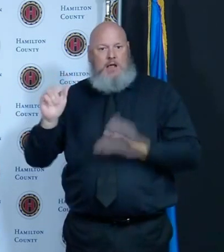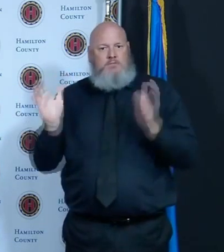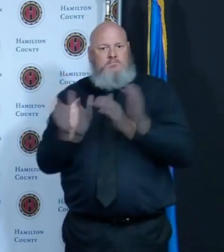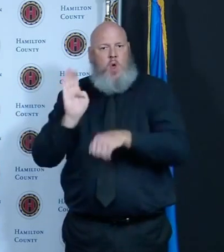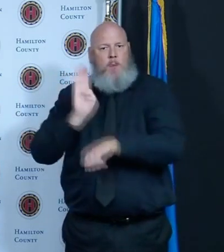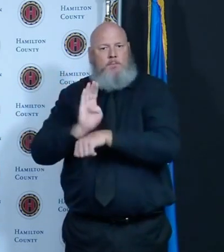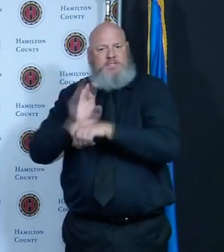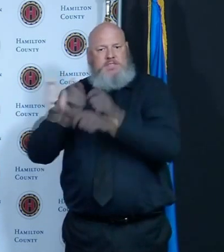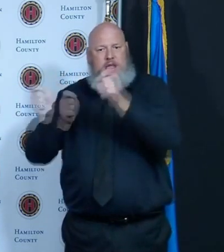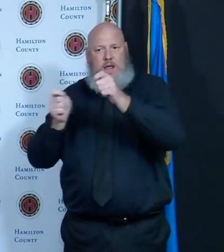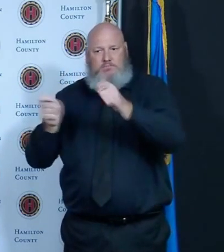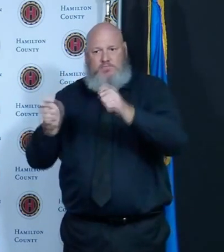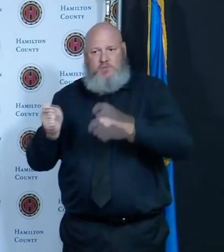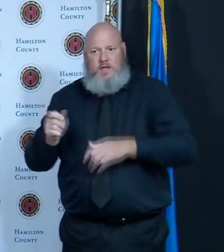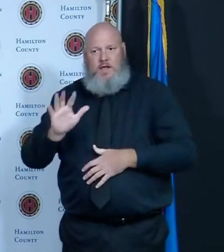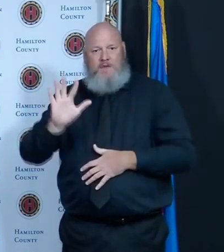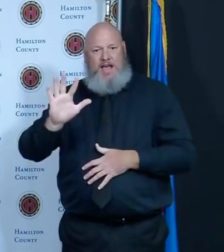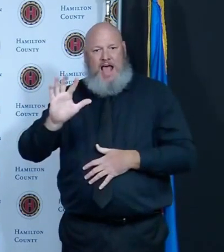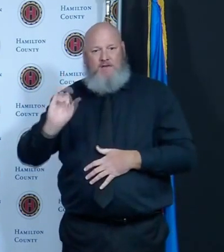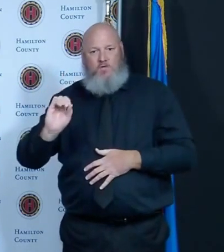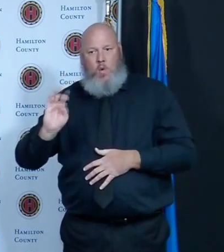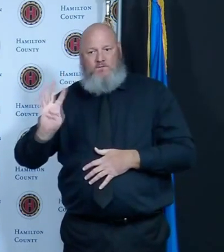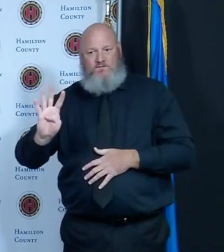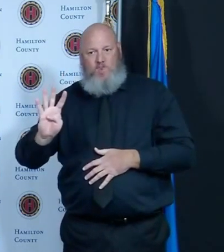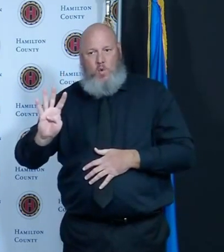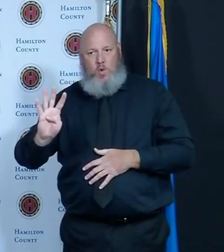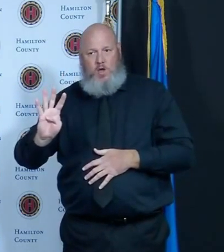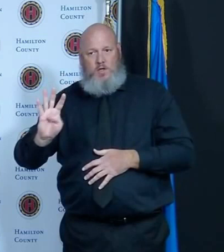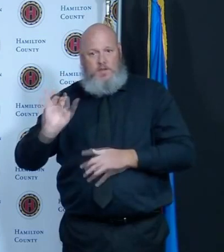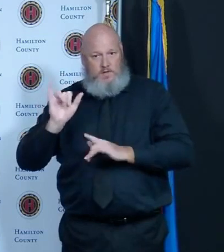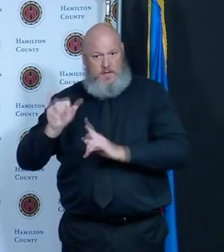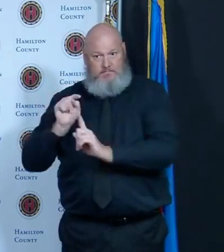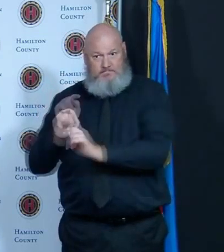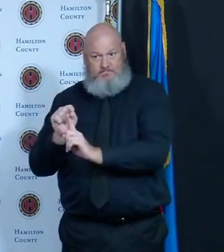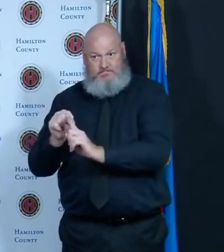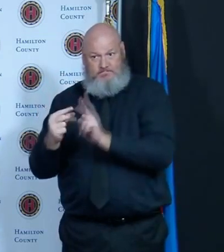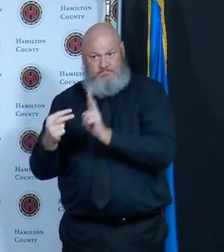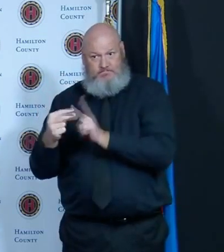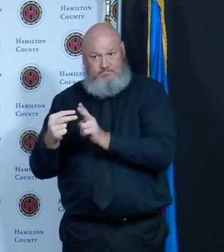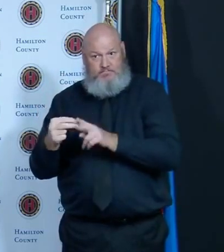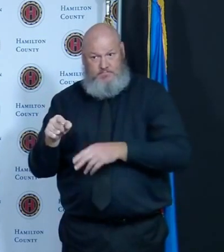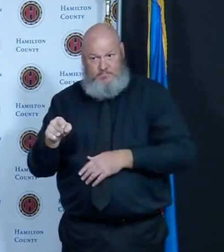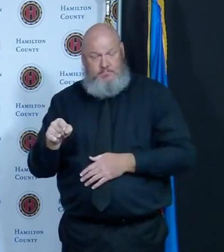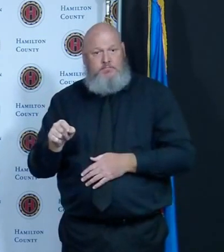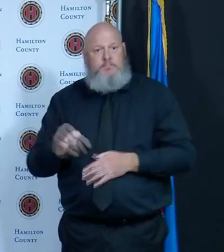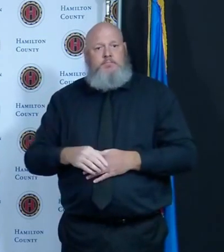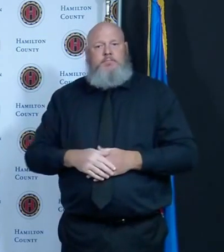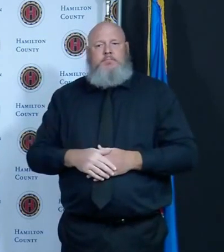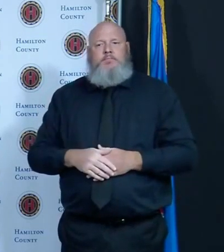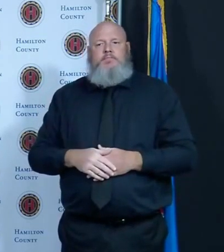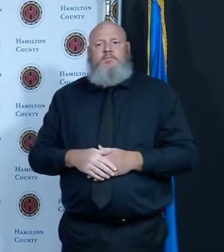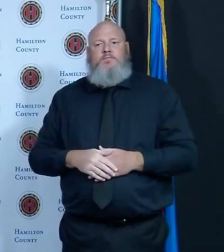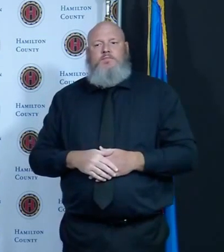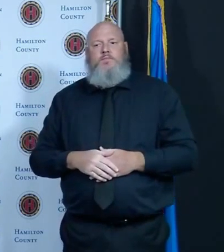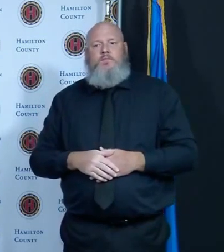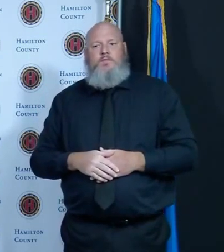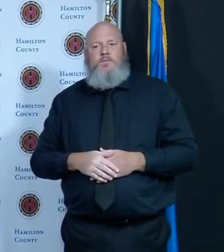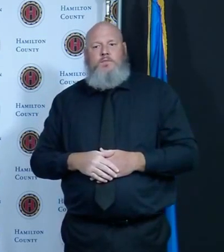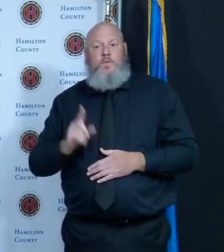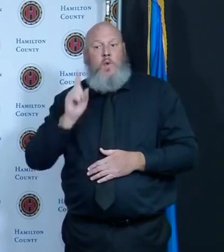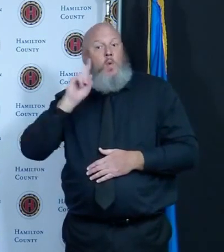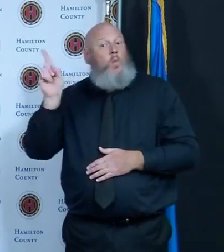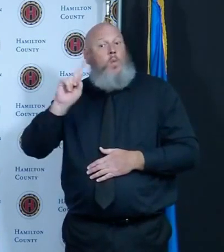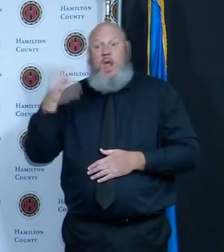10 business incubator in the world called the HCDC Business Center located in Norwood. We are in interesting